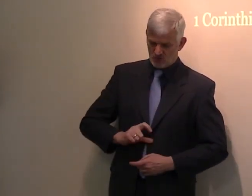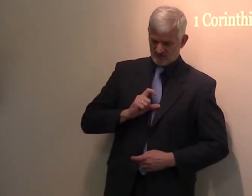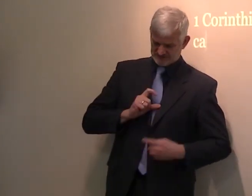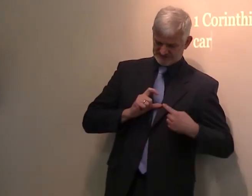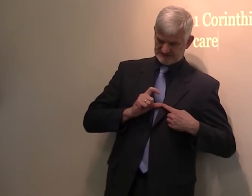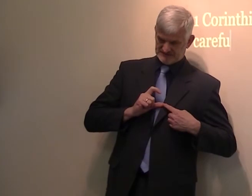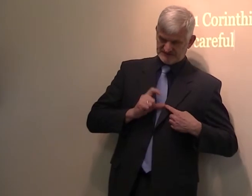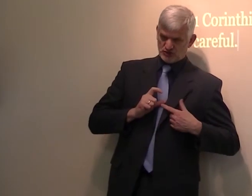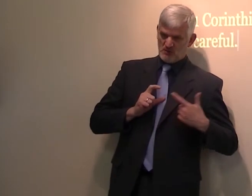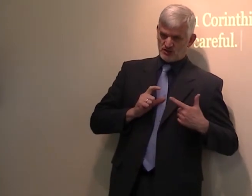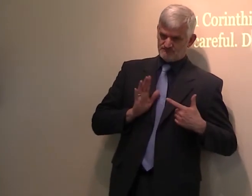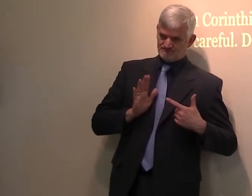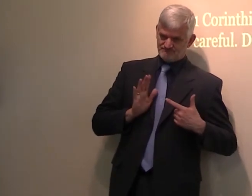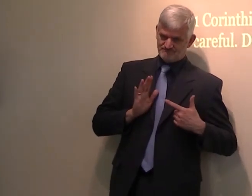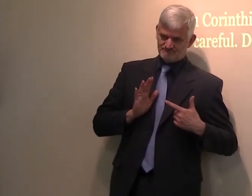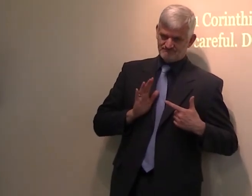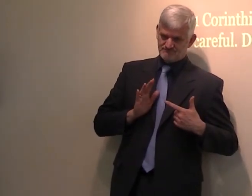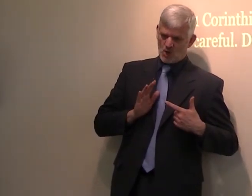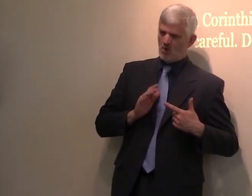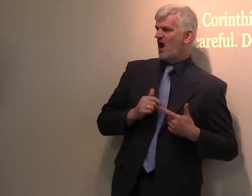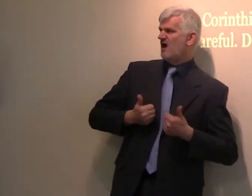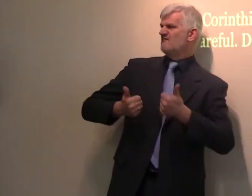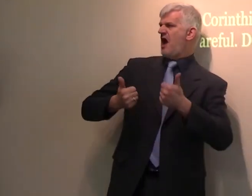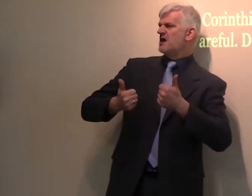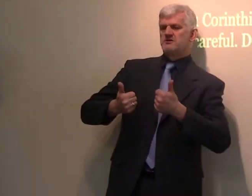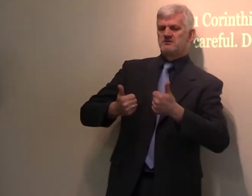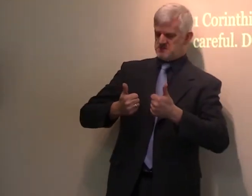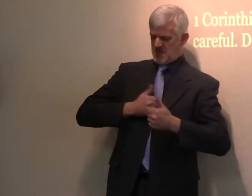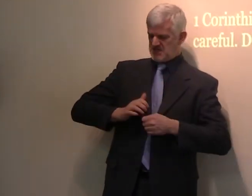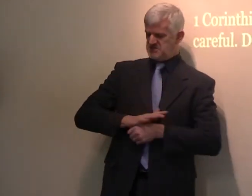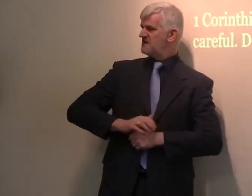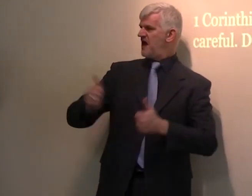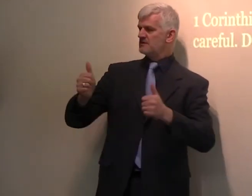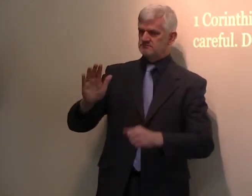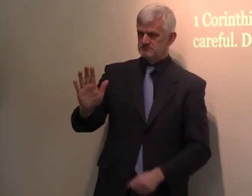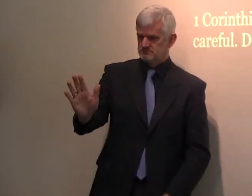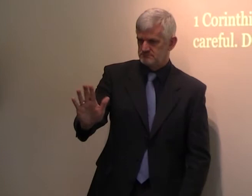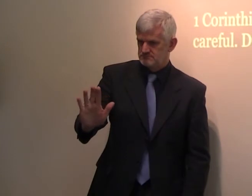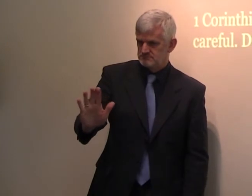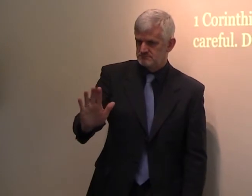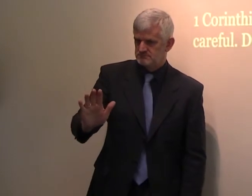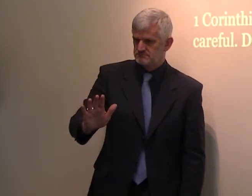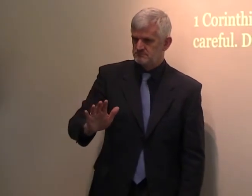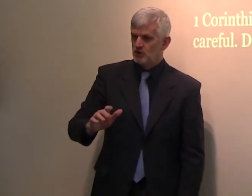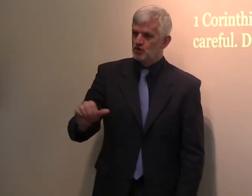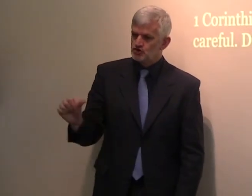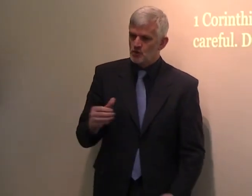too secure. Never feel too sure about your stand. Always with trembling, with fear and